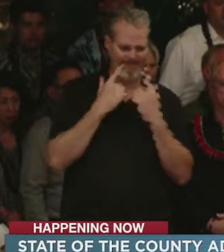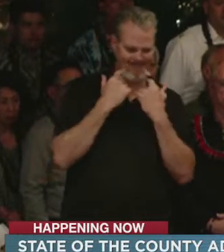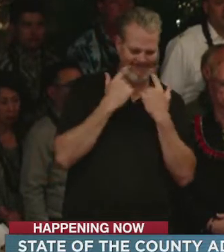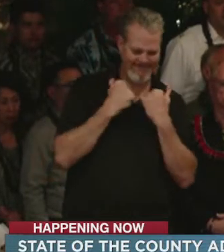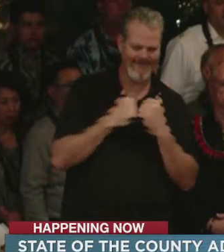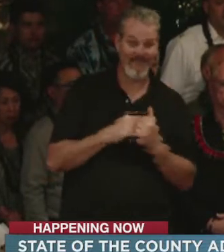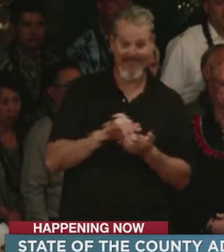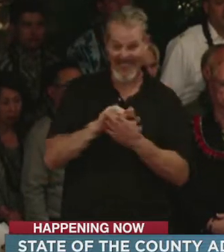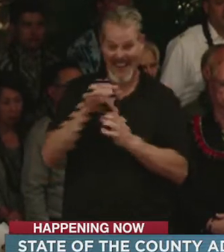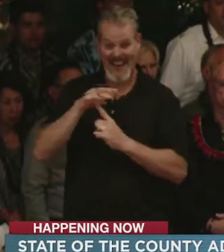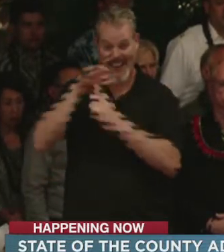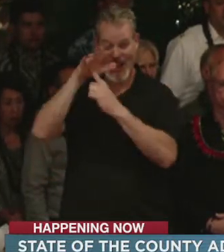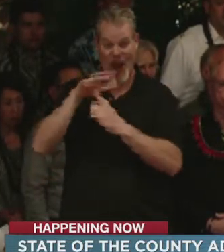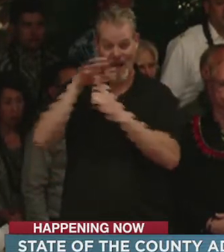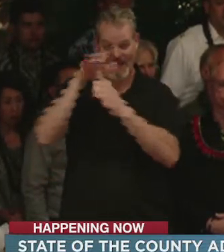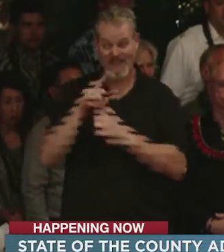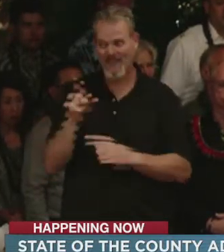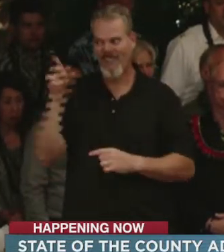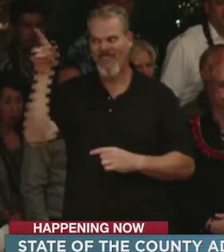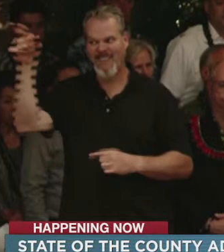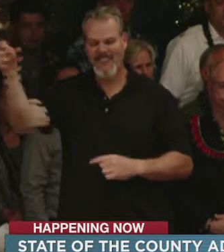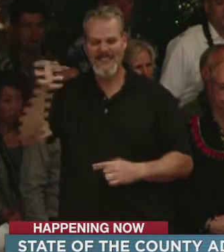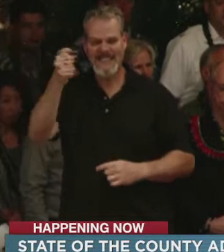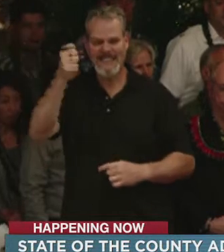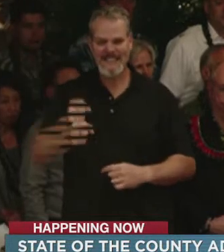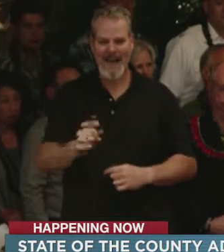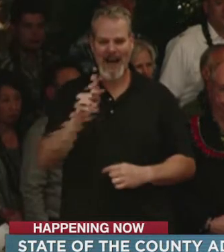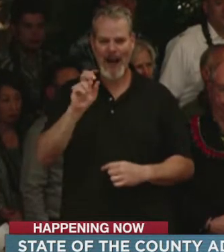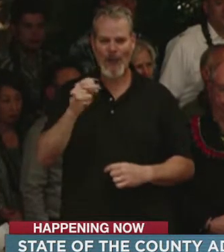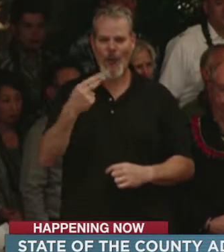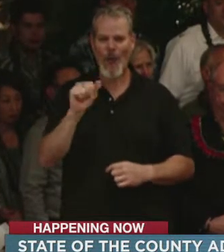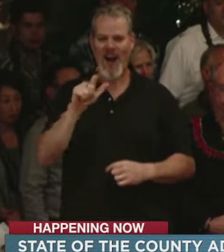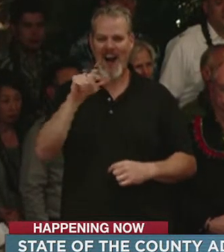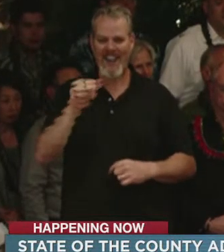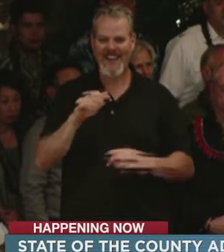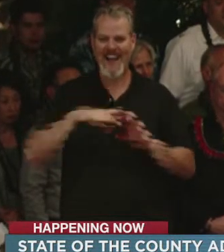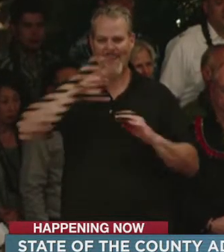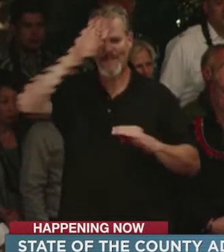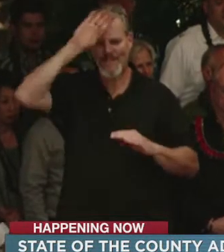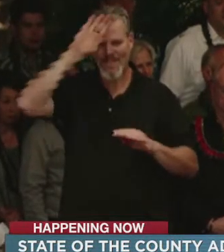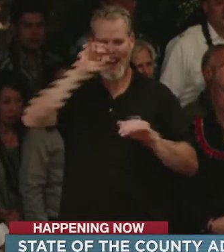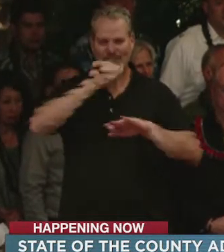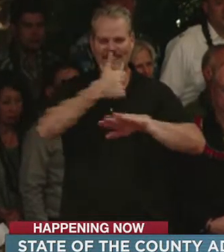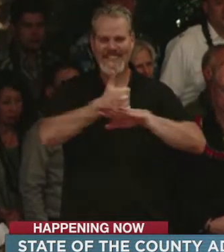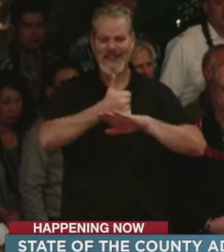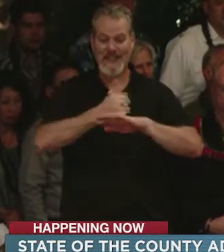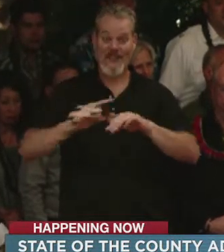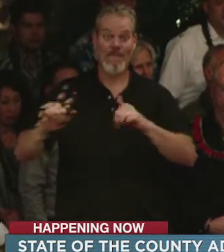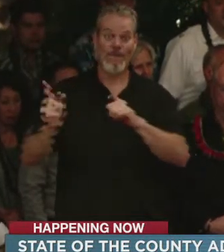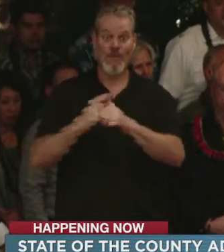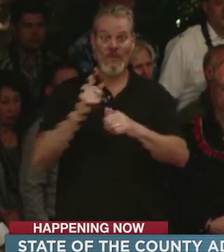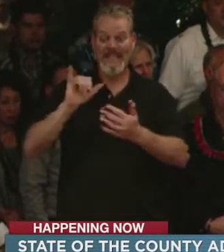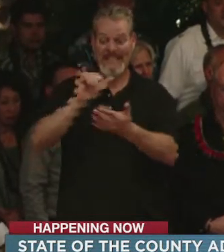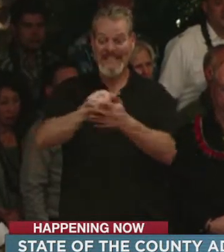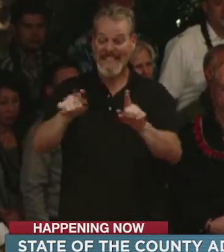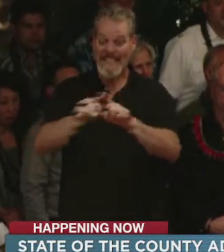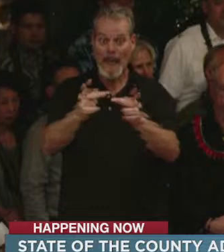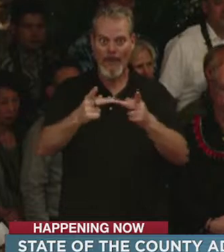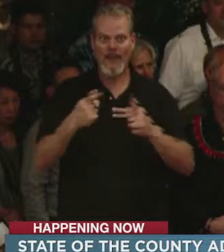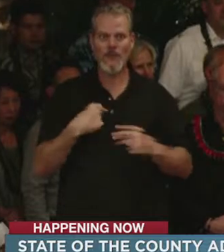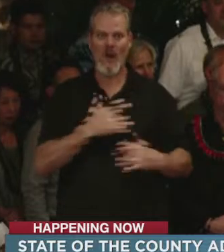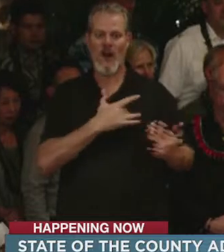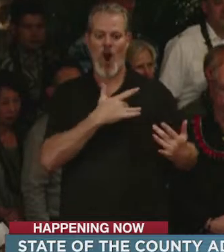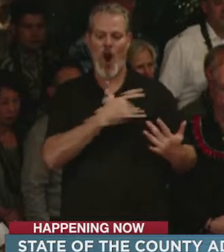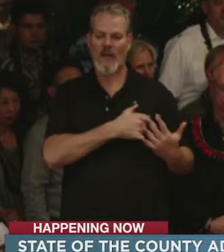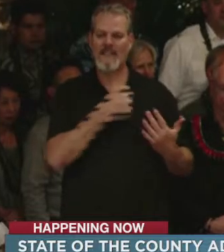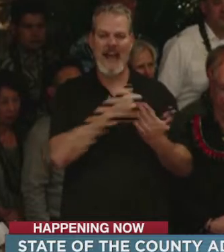That chopper is kept out in South Kohala at the fire station out there, the very place where I had my heart attack. Didn't take the chopper, did take